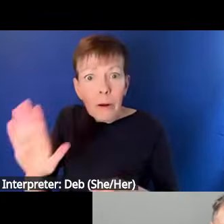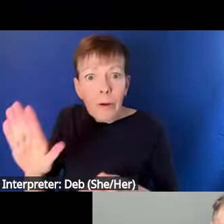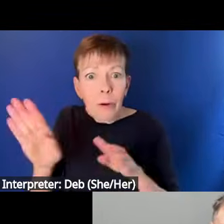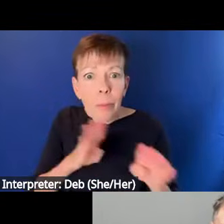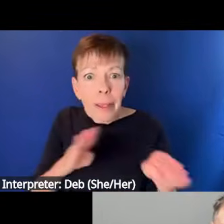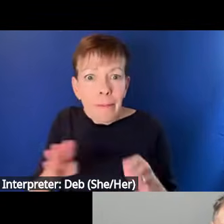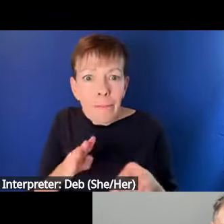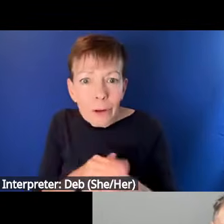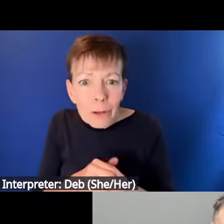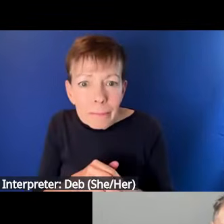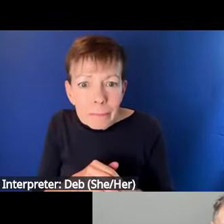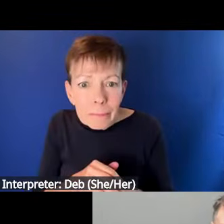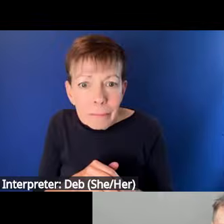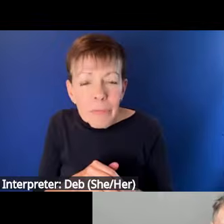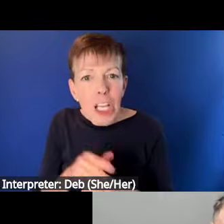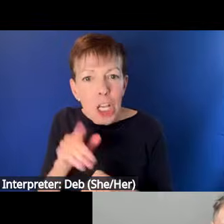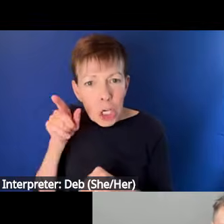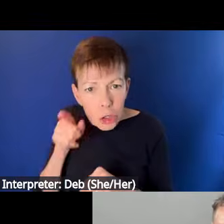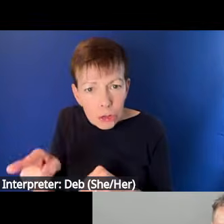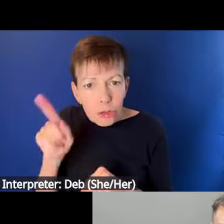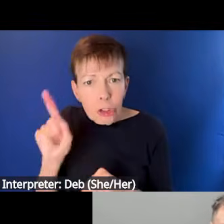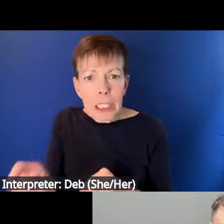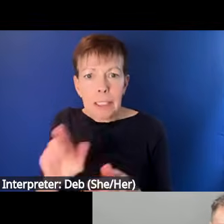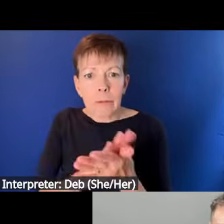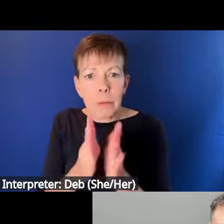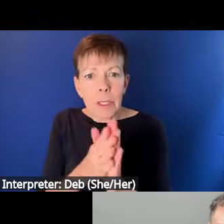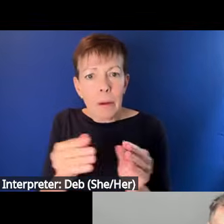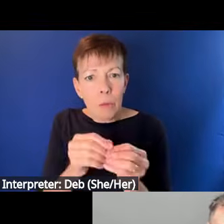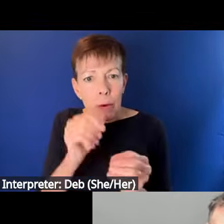to help her understand that she needed to be more patient.